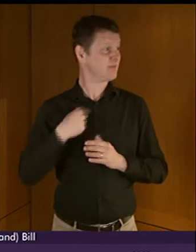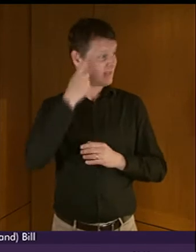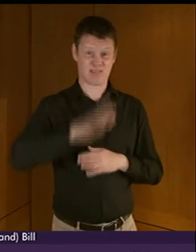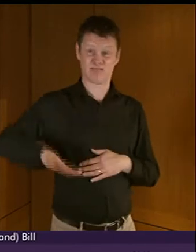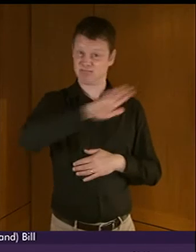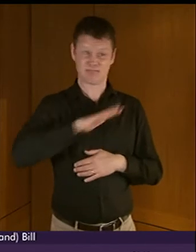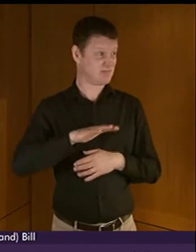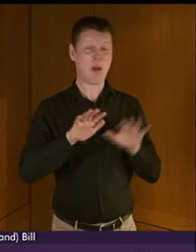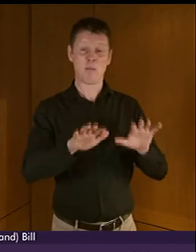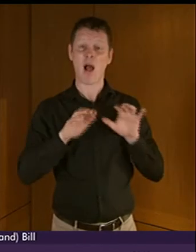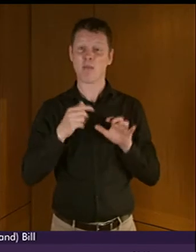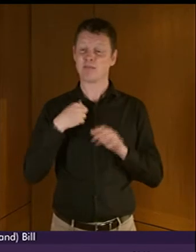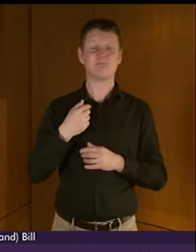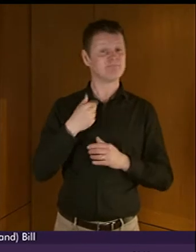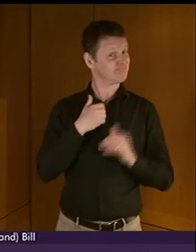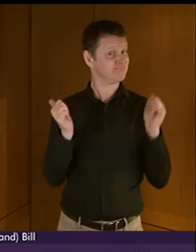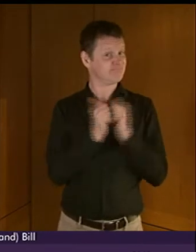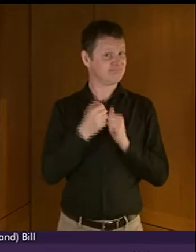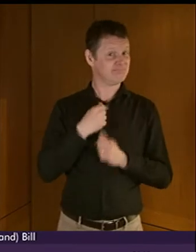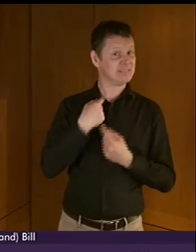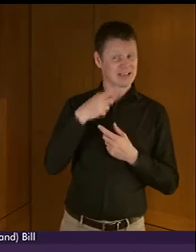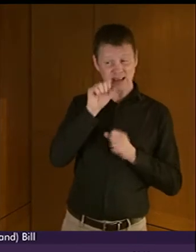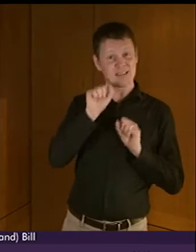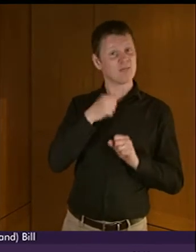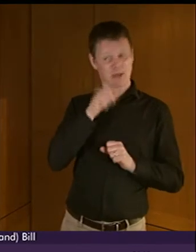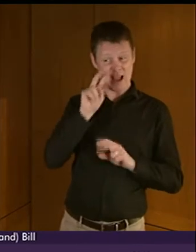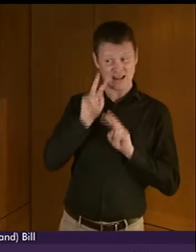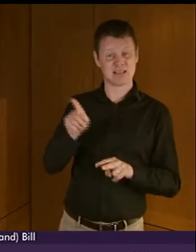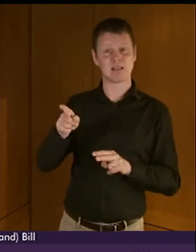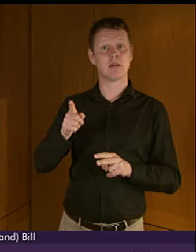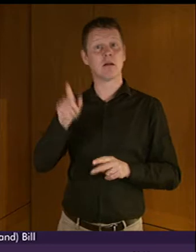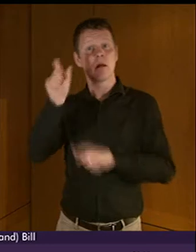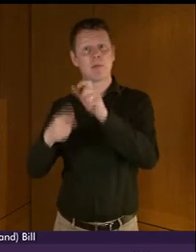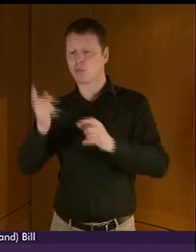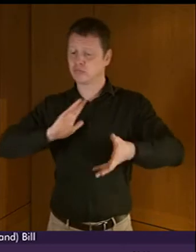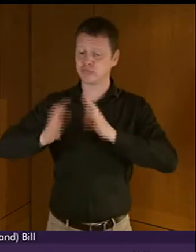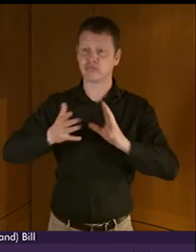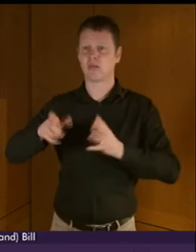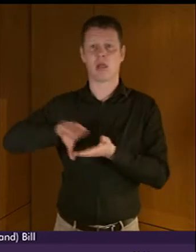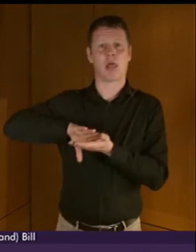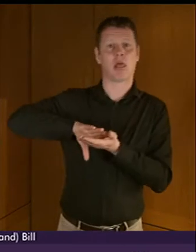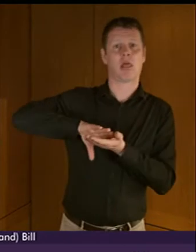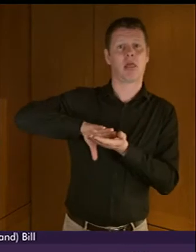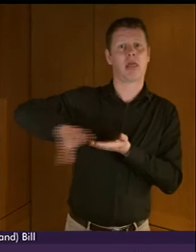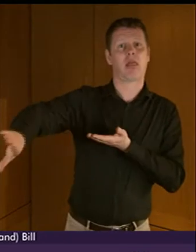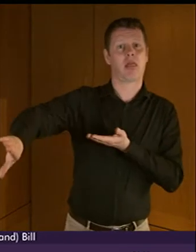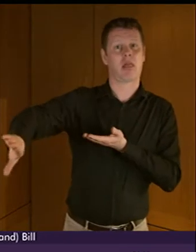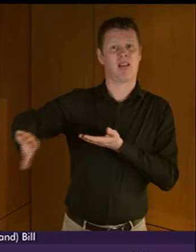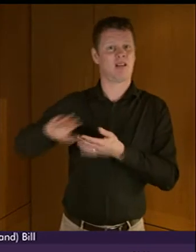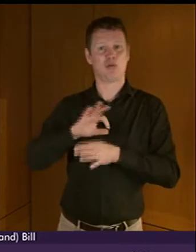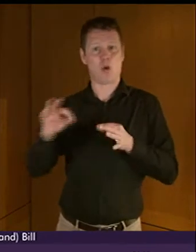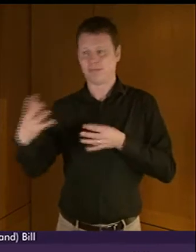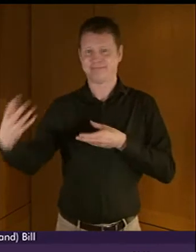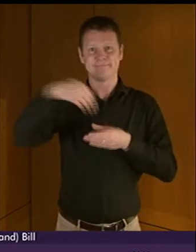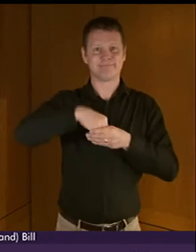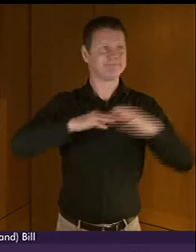Sign Language users are often marginalised and excluded because they do not have linguistic access to